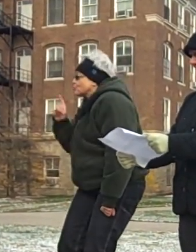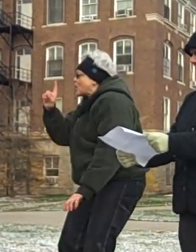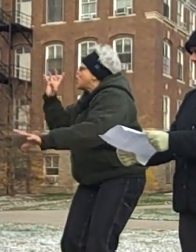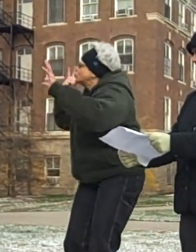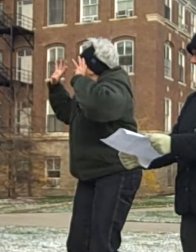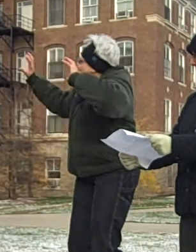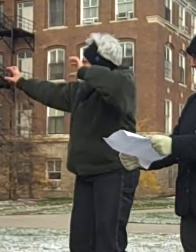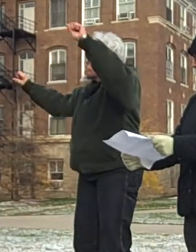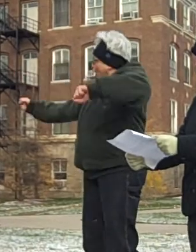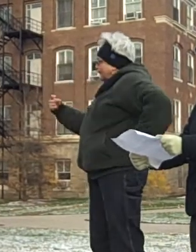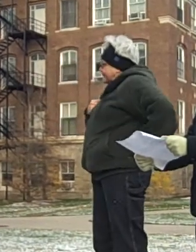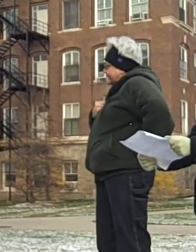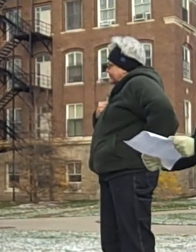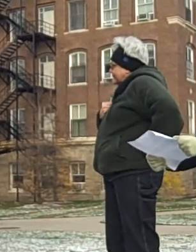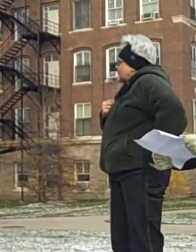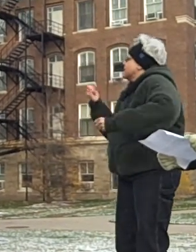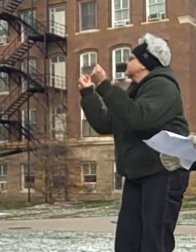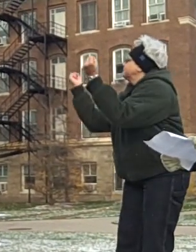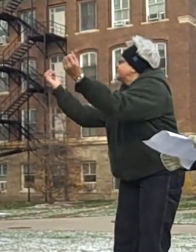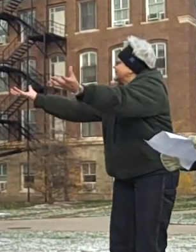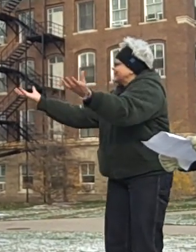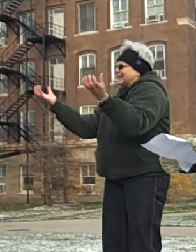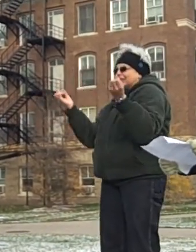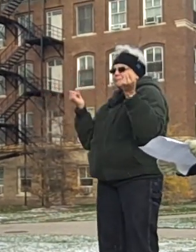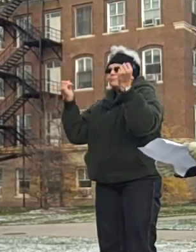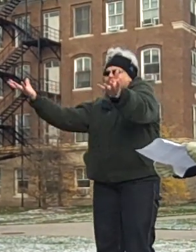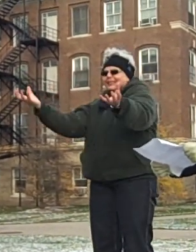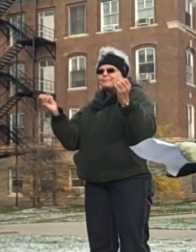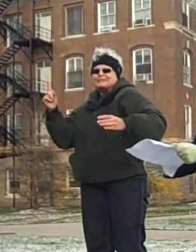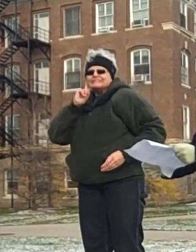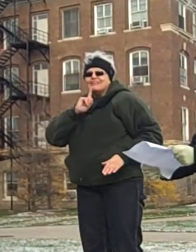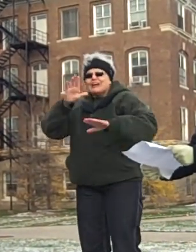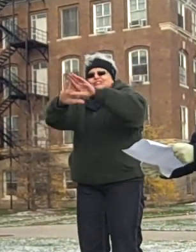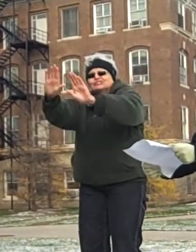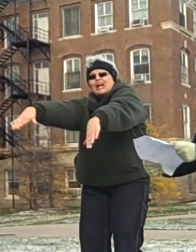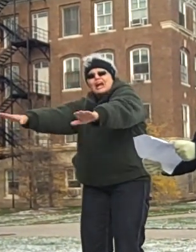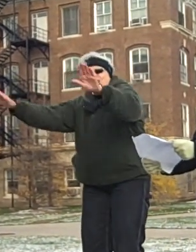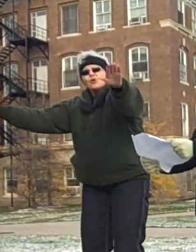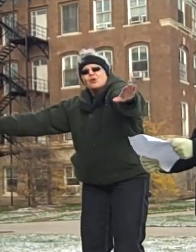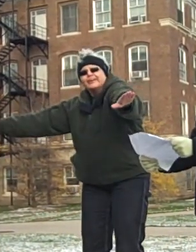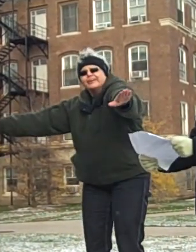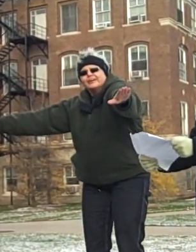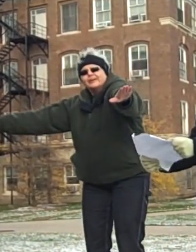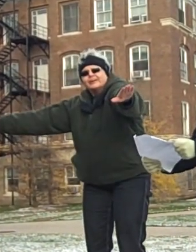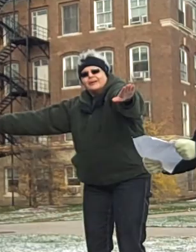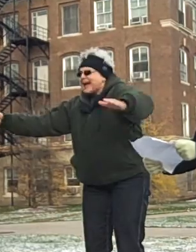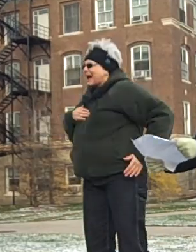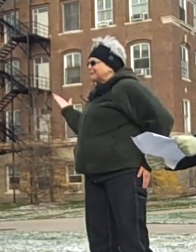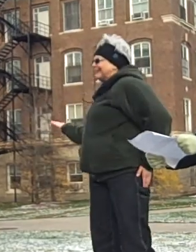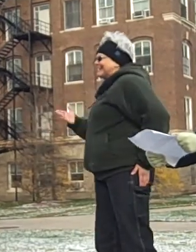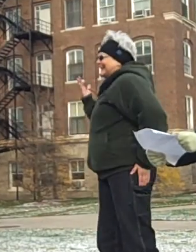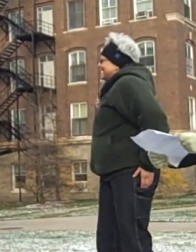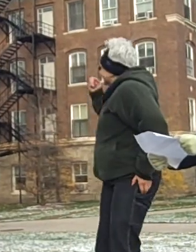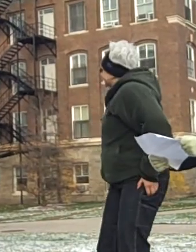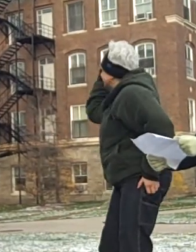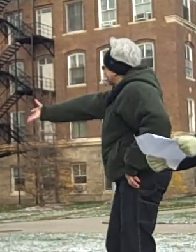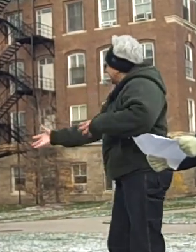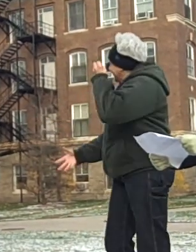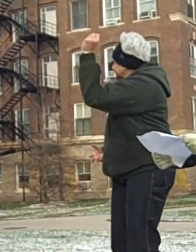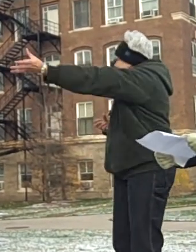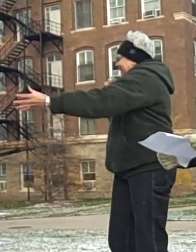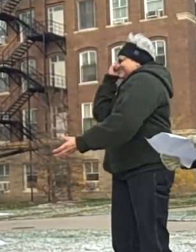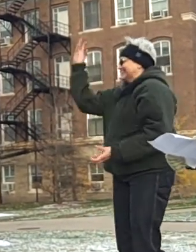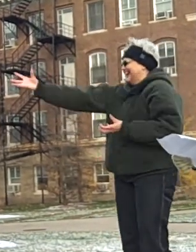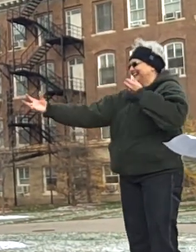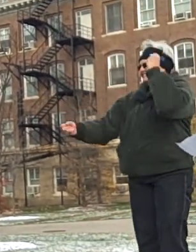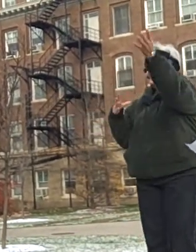into the school that first day, I was shocked because there were many deaf children everywhere who were